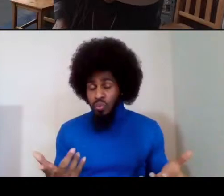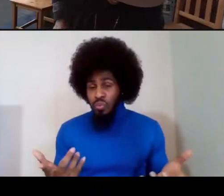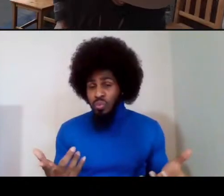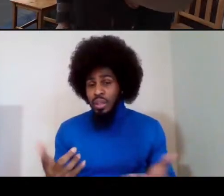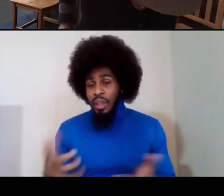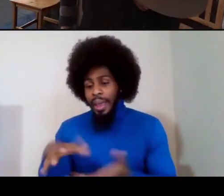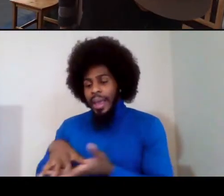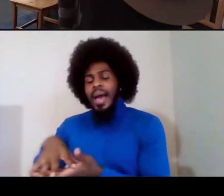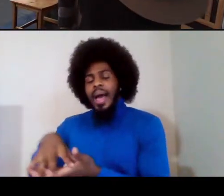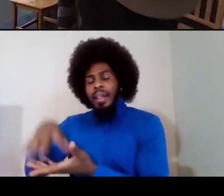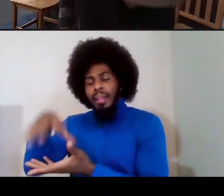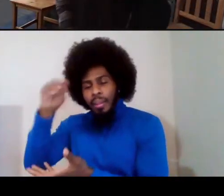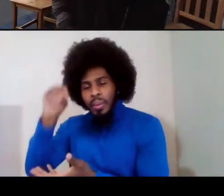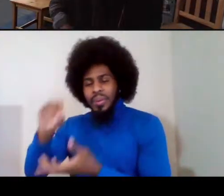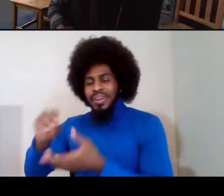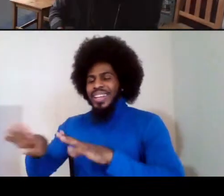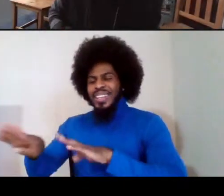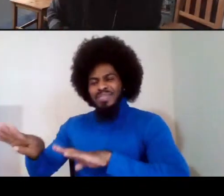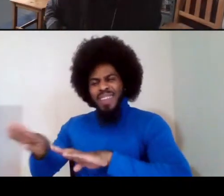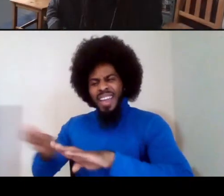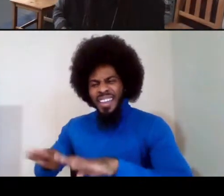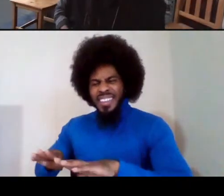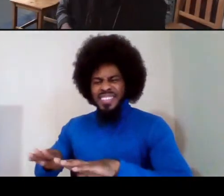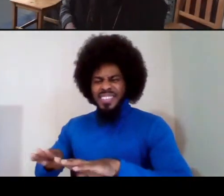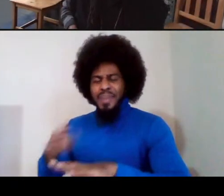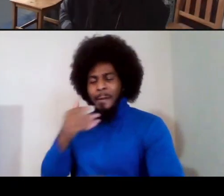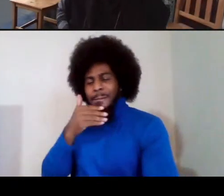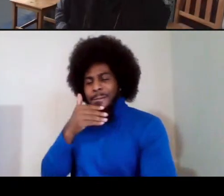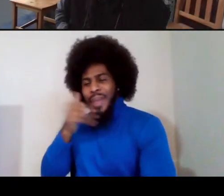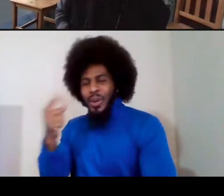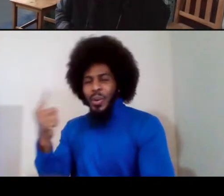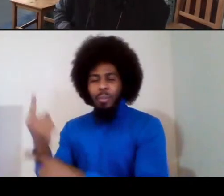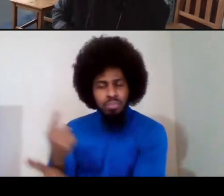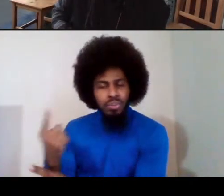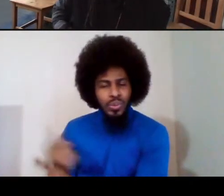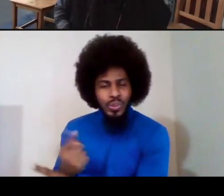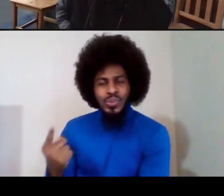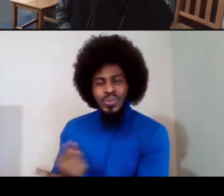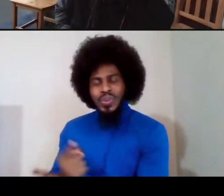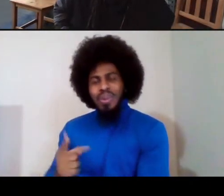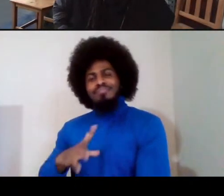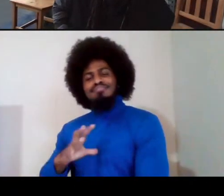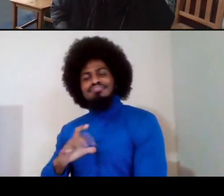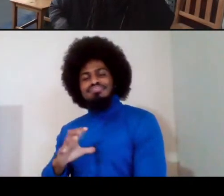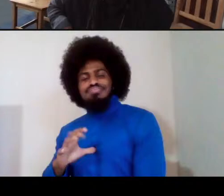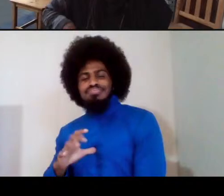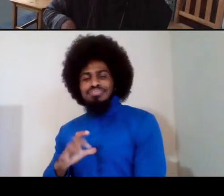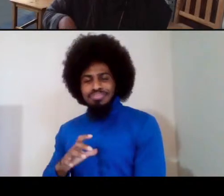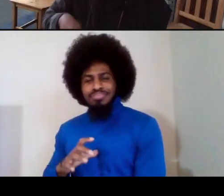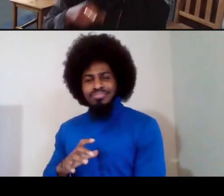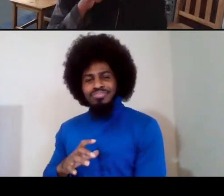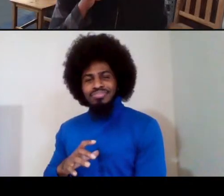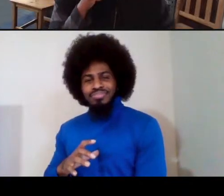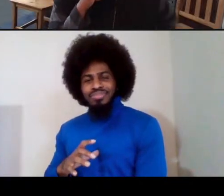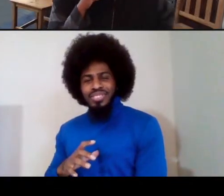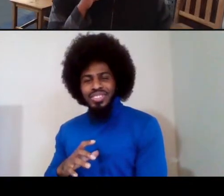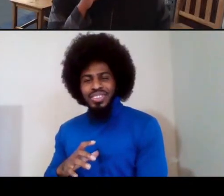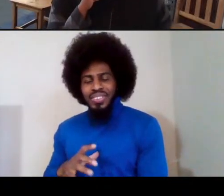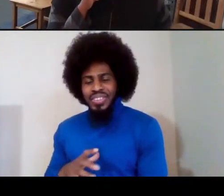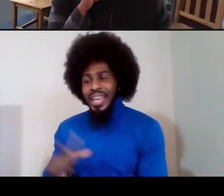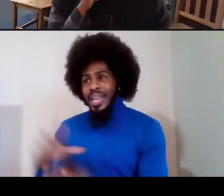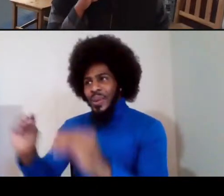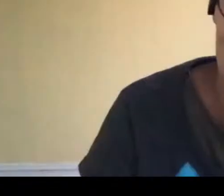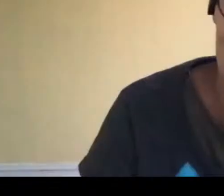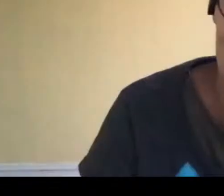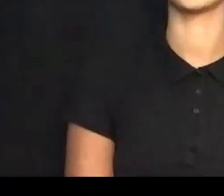right. And, you know, act right. Hip-hop taught me how to learn folklore, you know? And